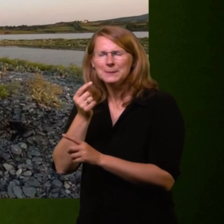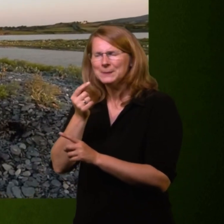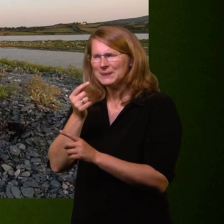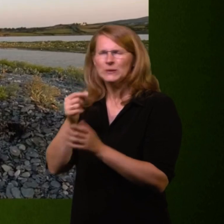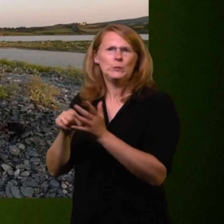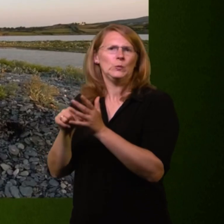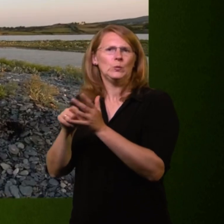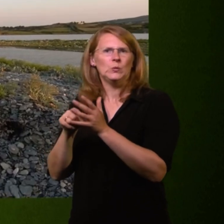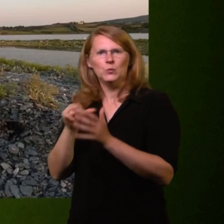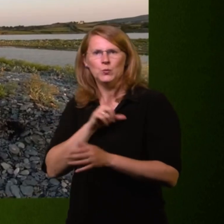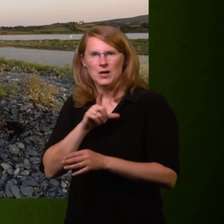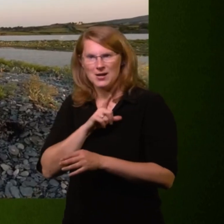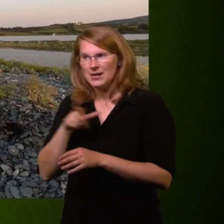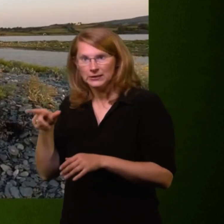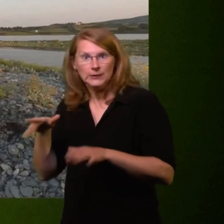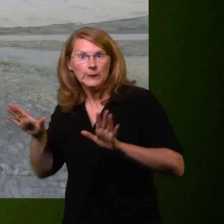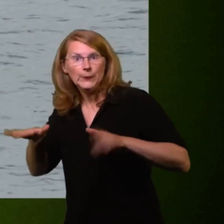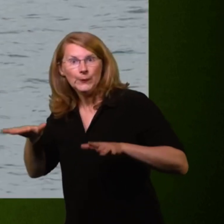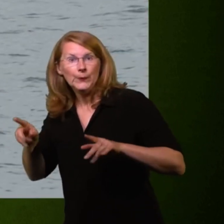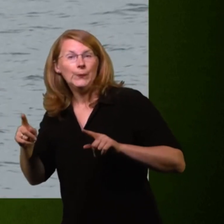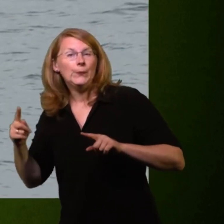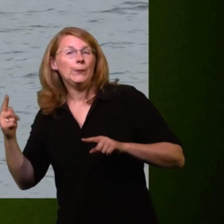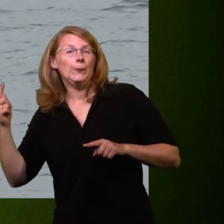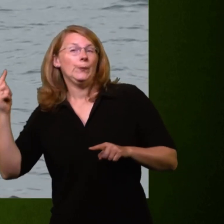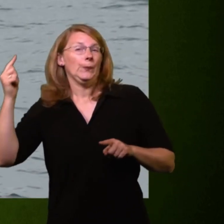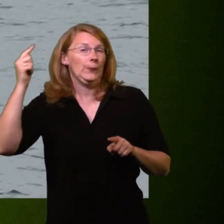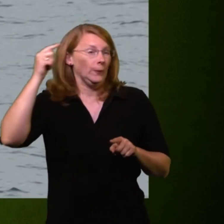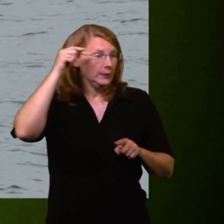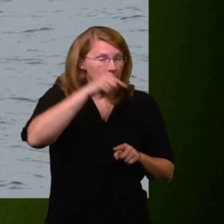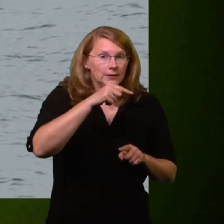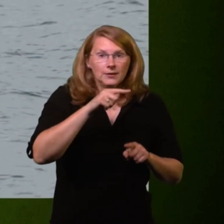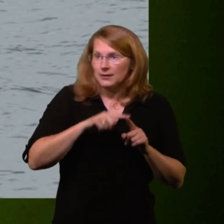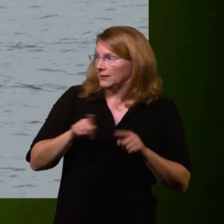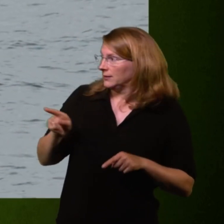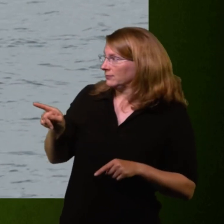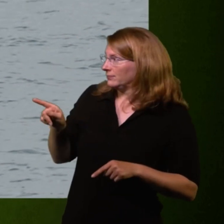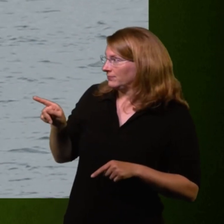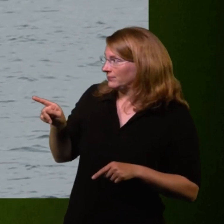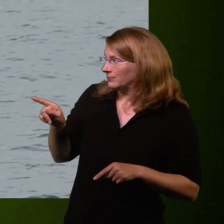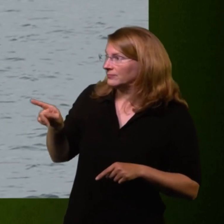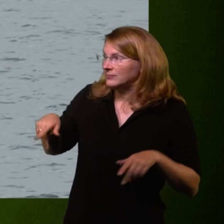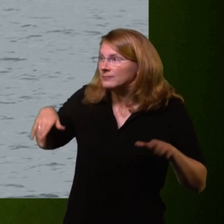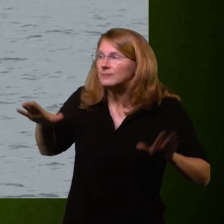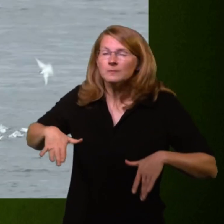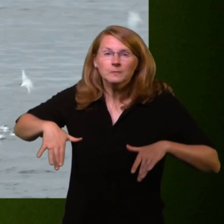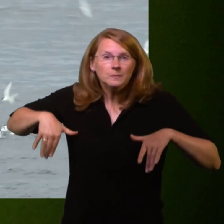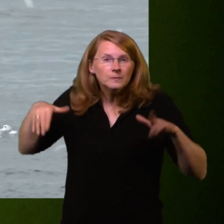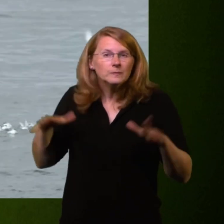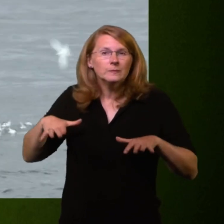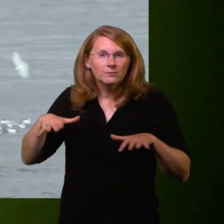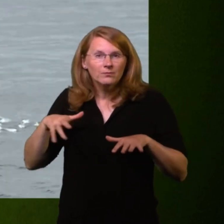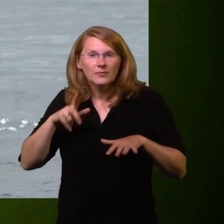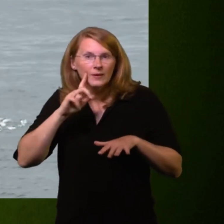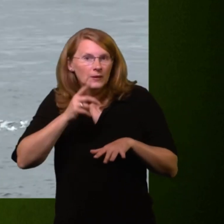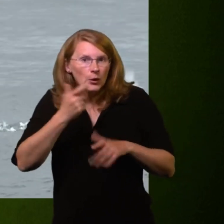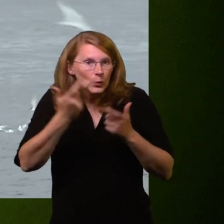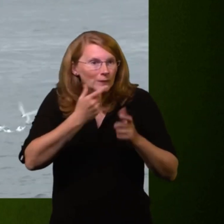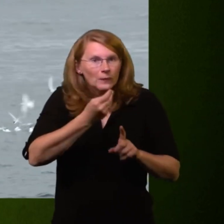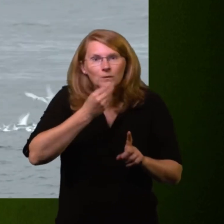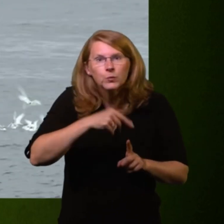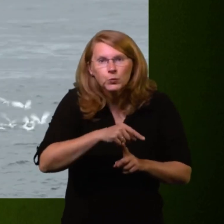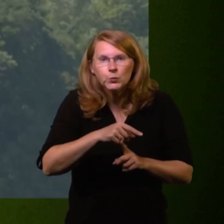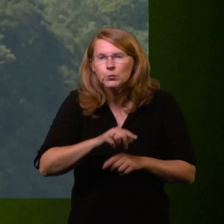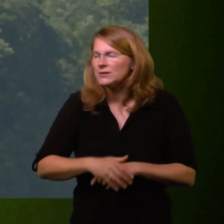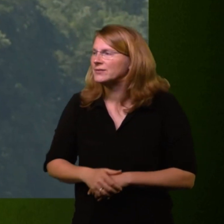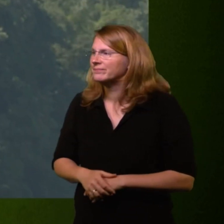forage great distances, and watching these adult terns around here has been an absolute treat. Now, these here aren't